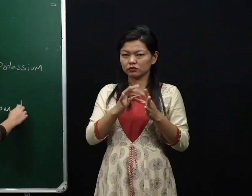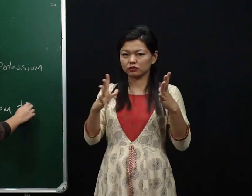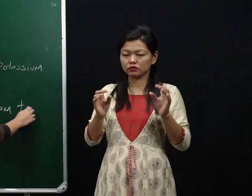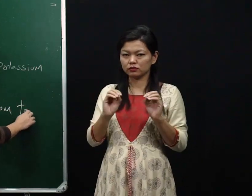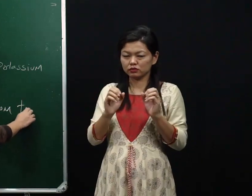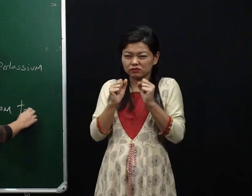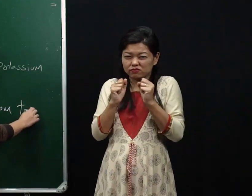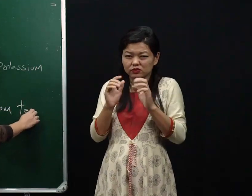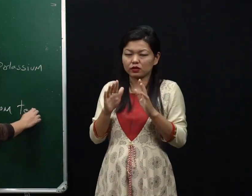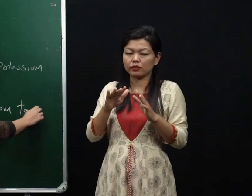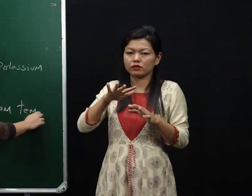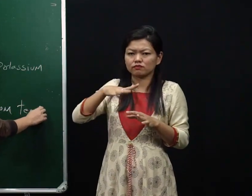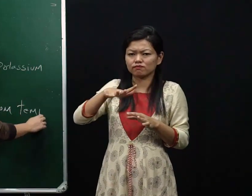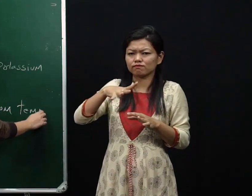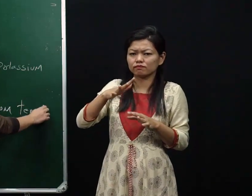temperature.